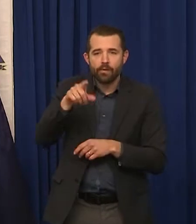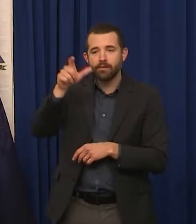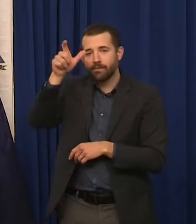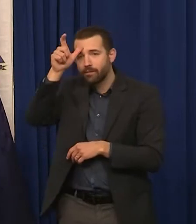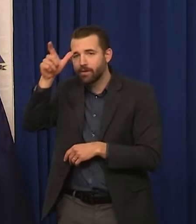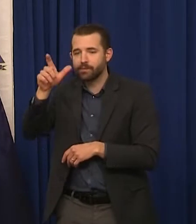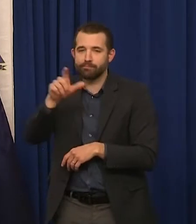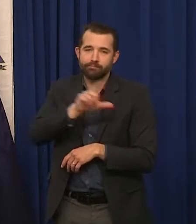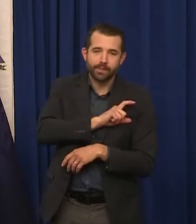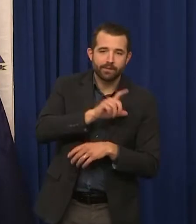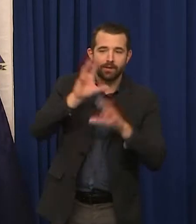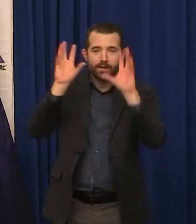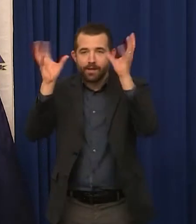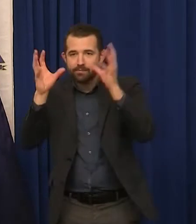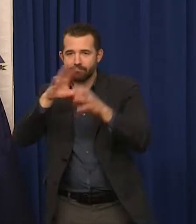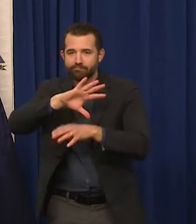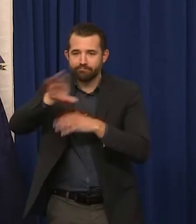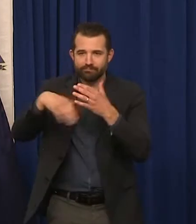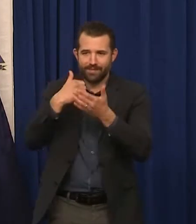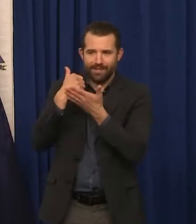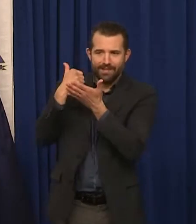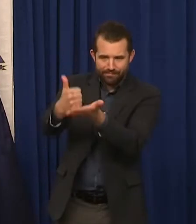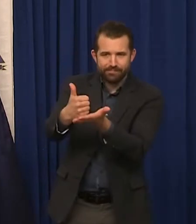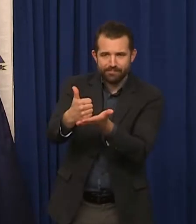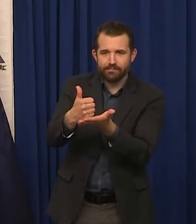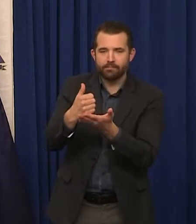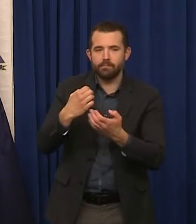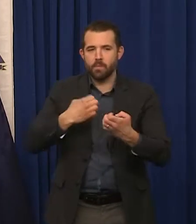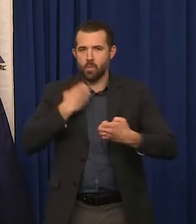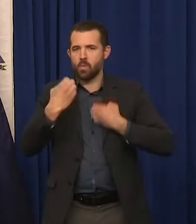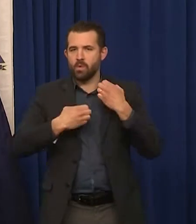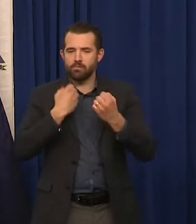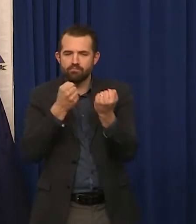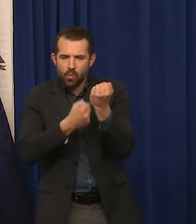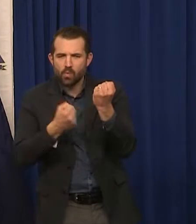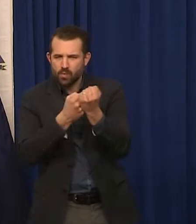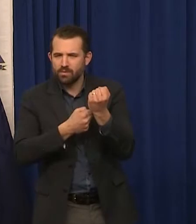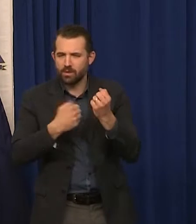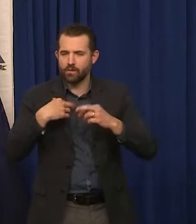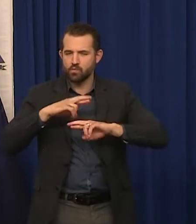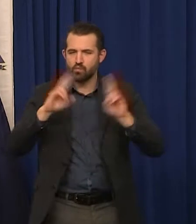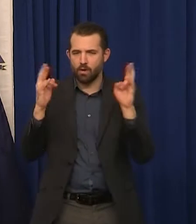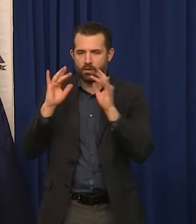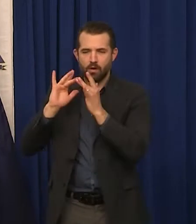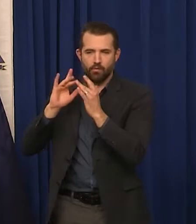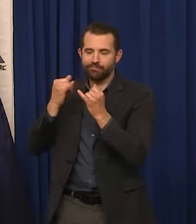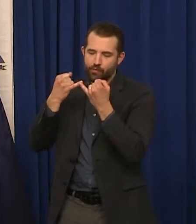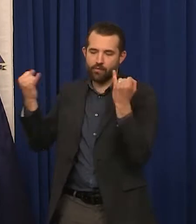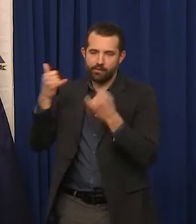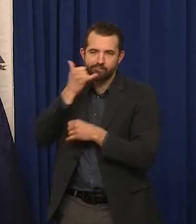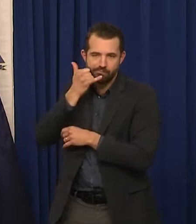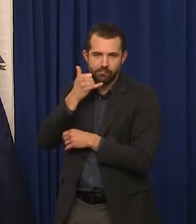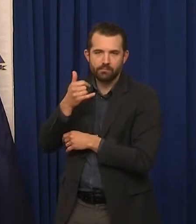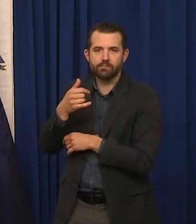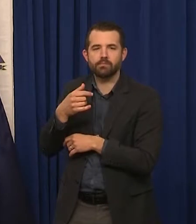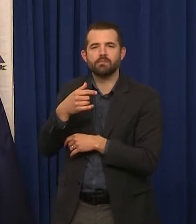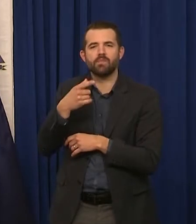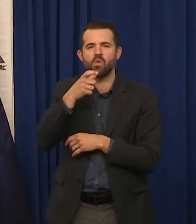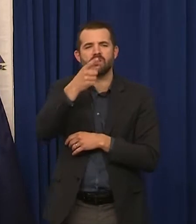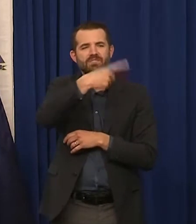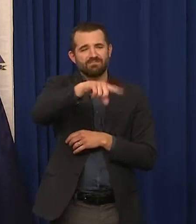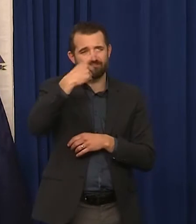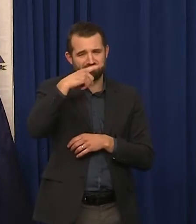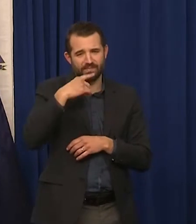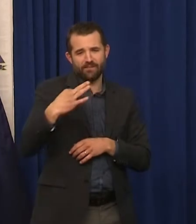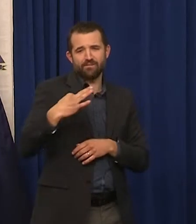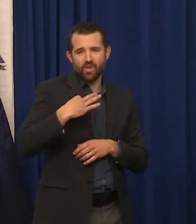COVID-19. This phone support service is staffed by volunteers And the frontline warm